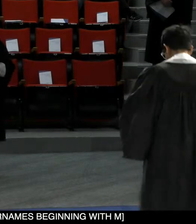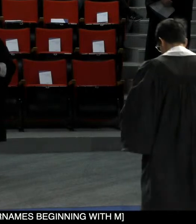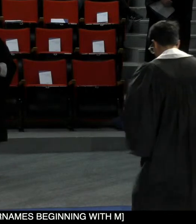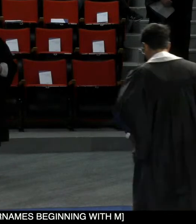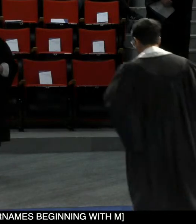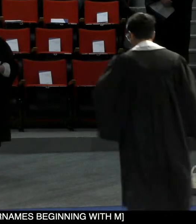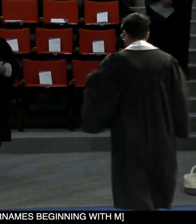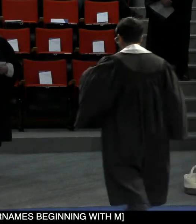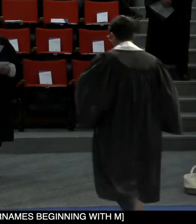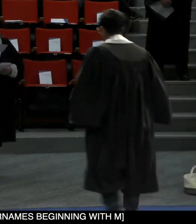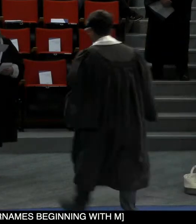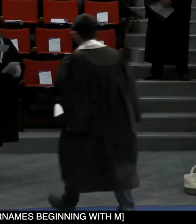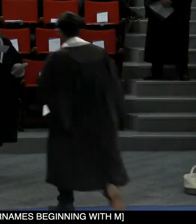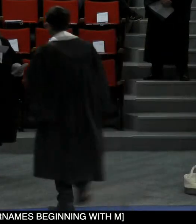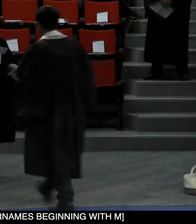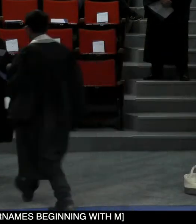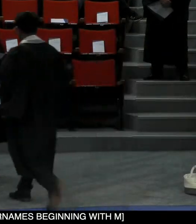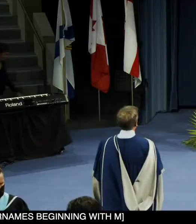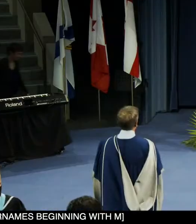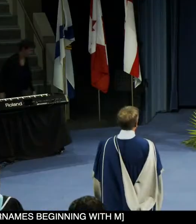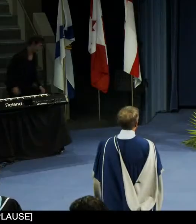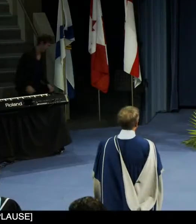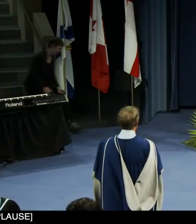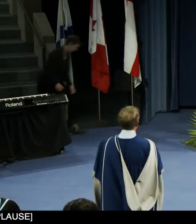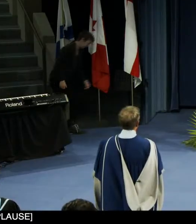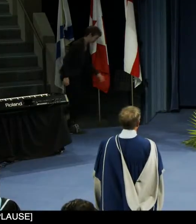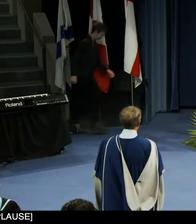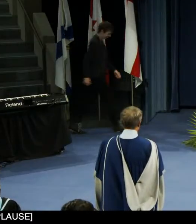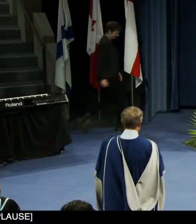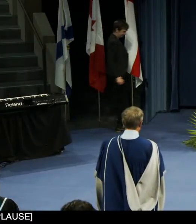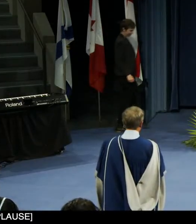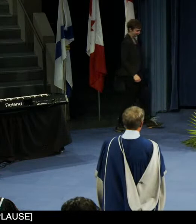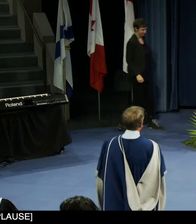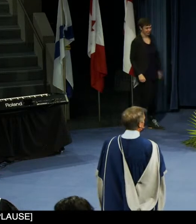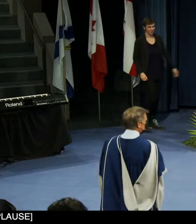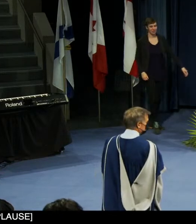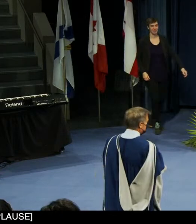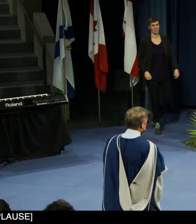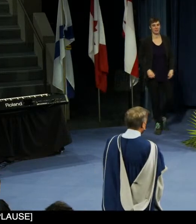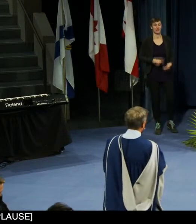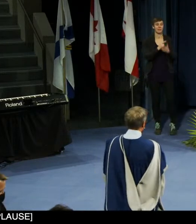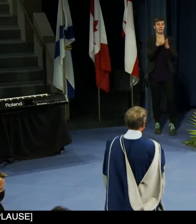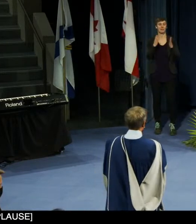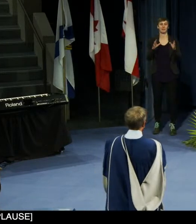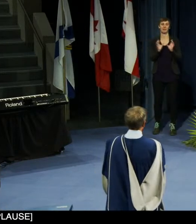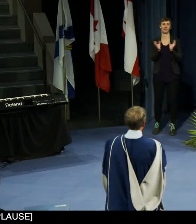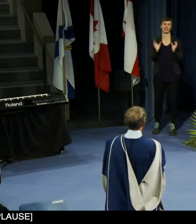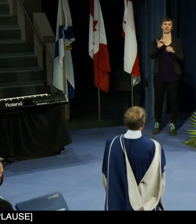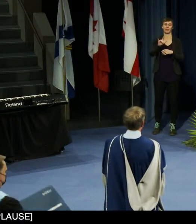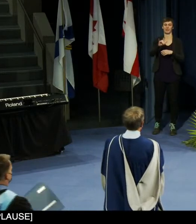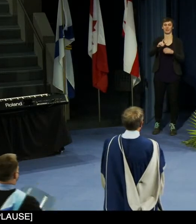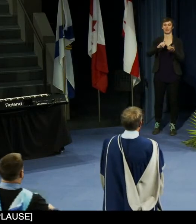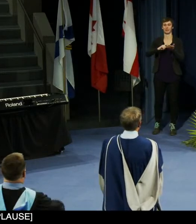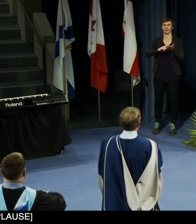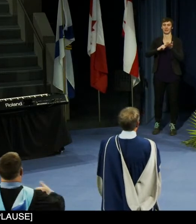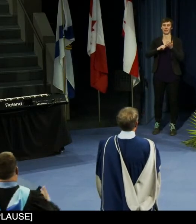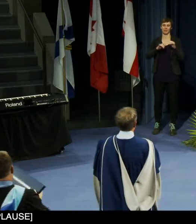Mr. President, the graduates for the Certificate in Aircraft Maintenance Engineer Structures.